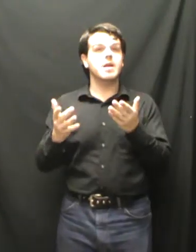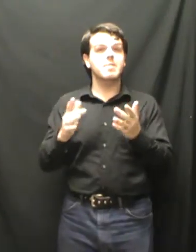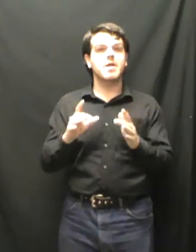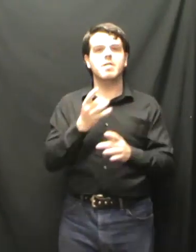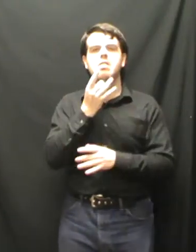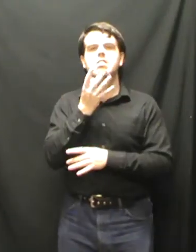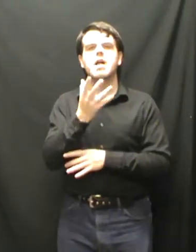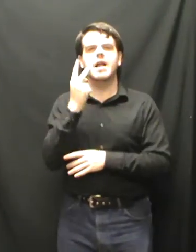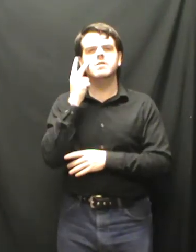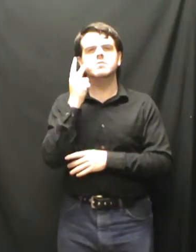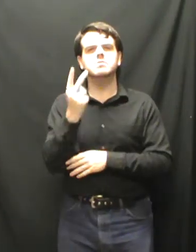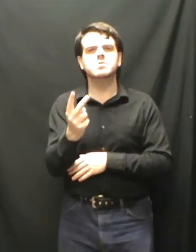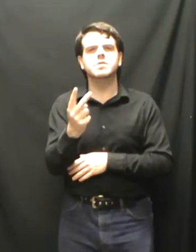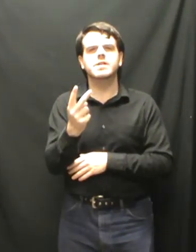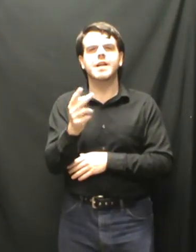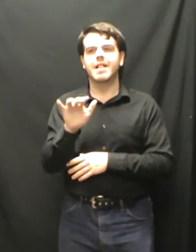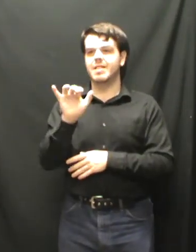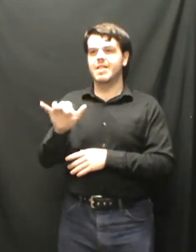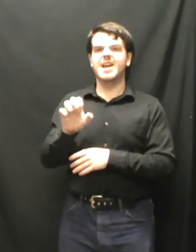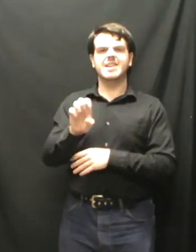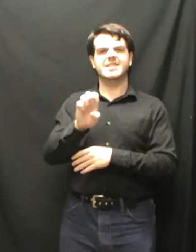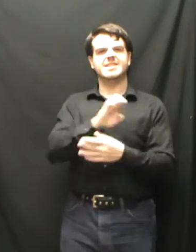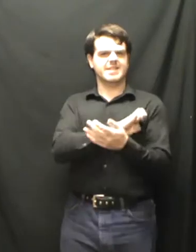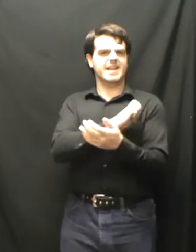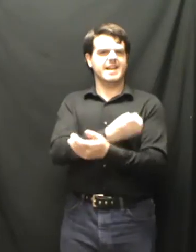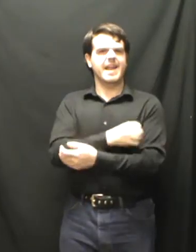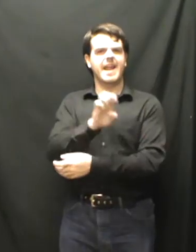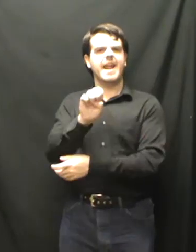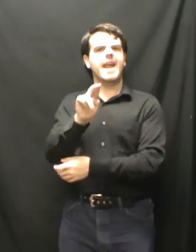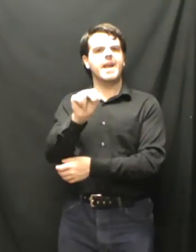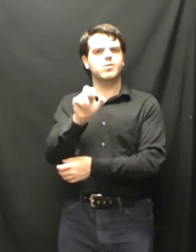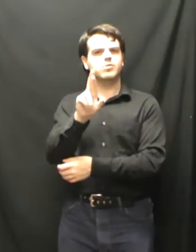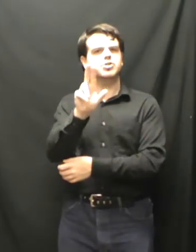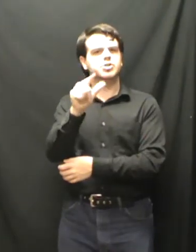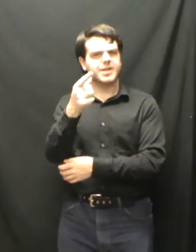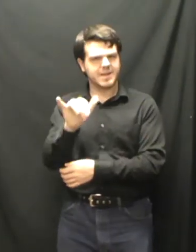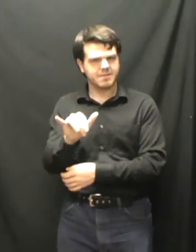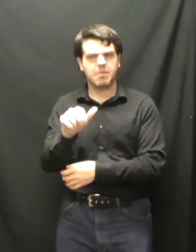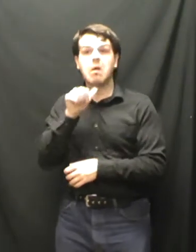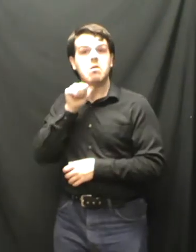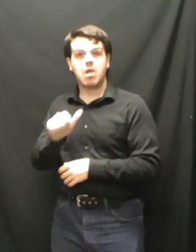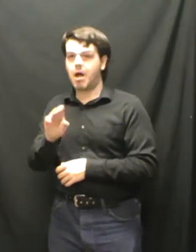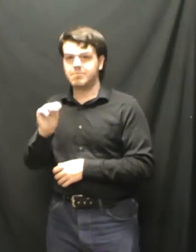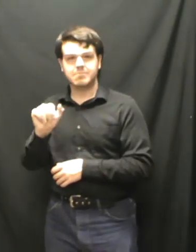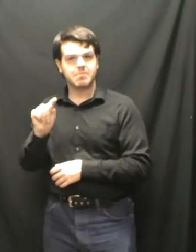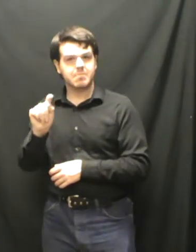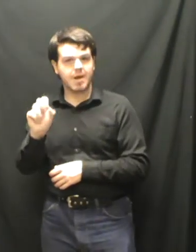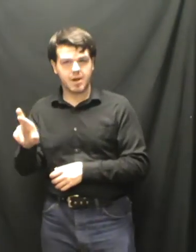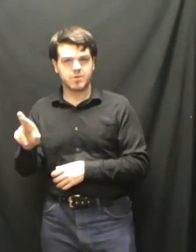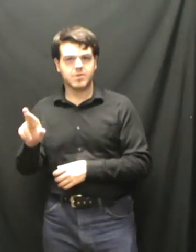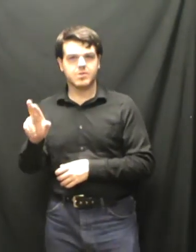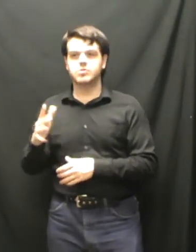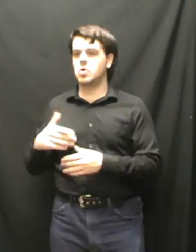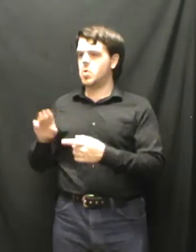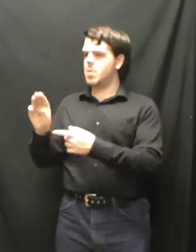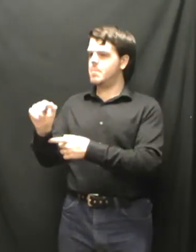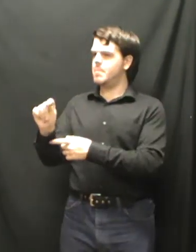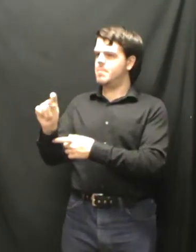light radiating, that's a form of energy. It's not matter. So there's a difference between matter and energy. And we need to